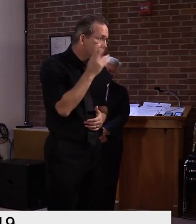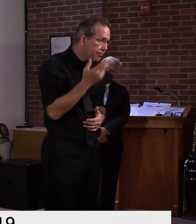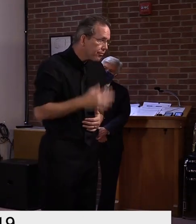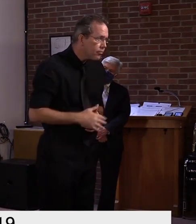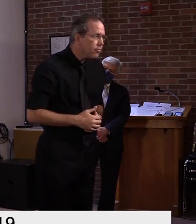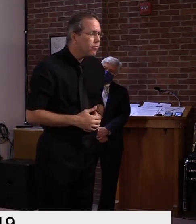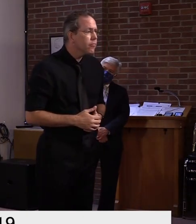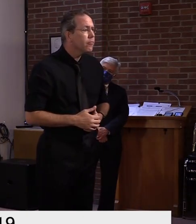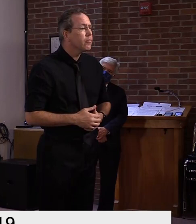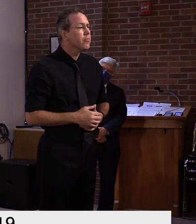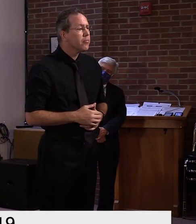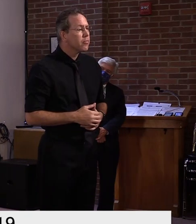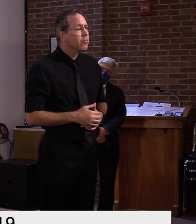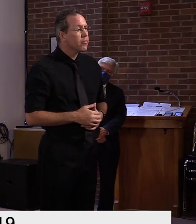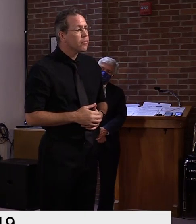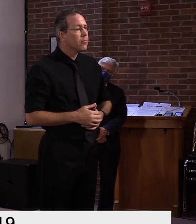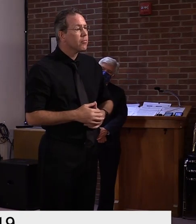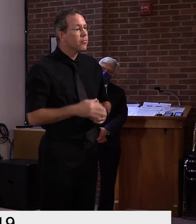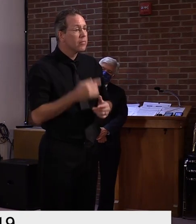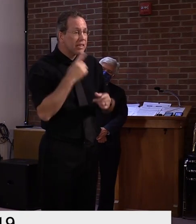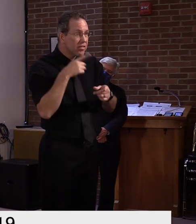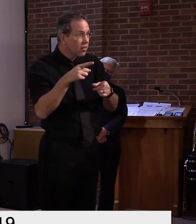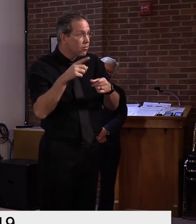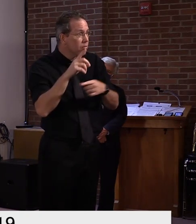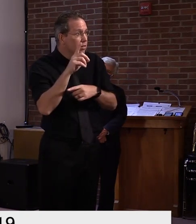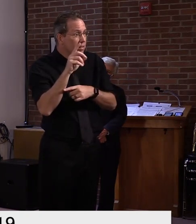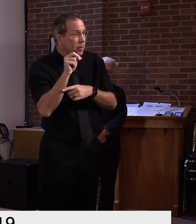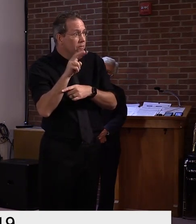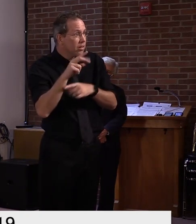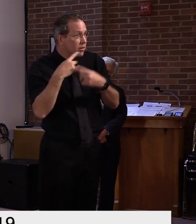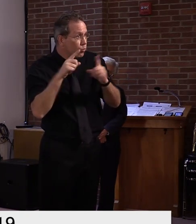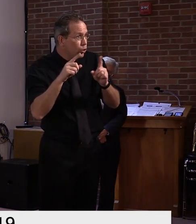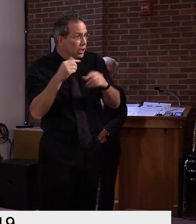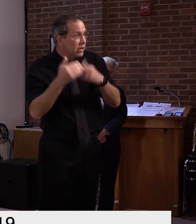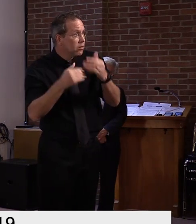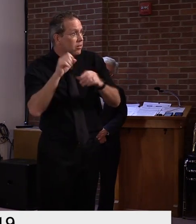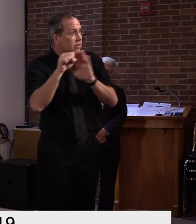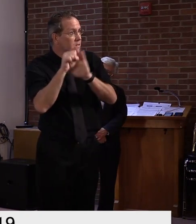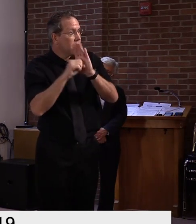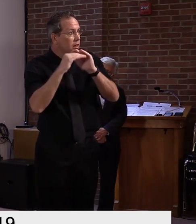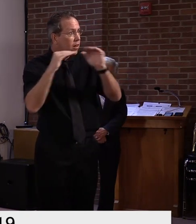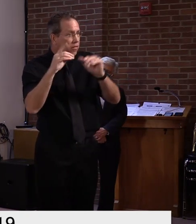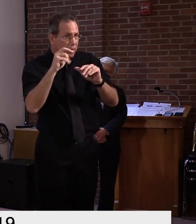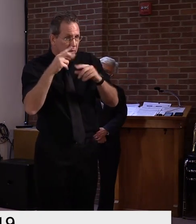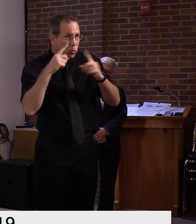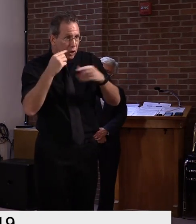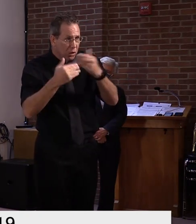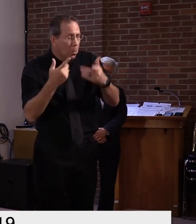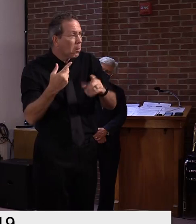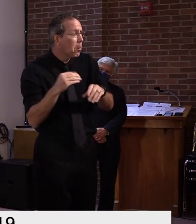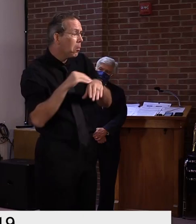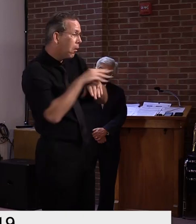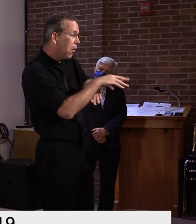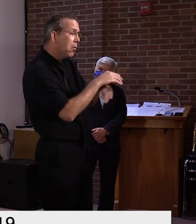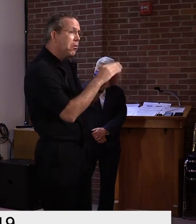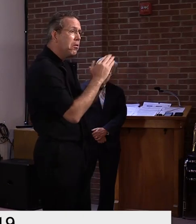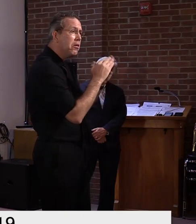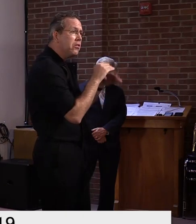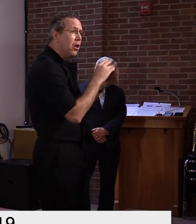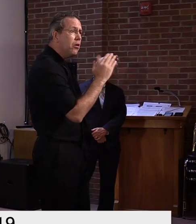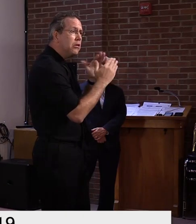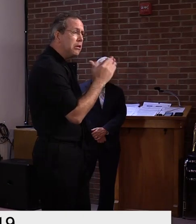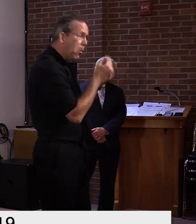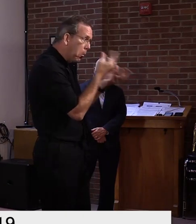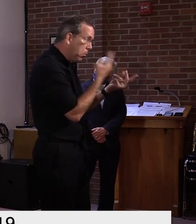that that platform to the municipalities to utilize, and might learn from us when we move forward with